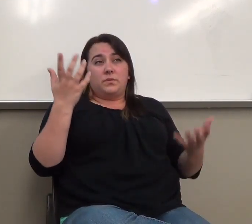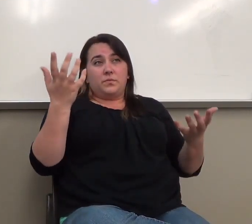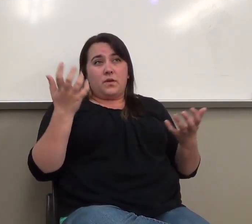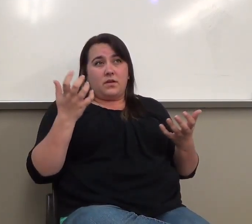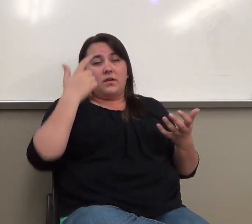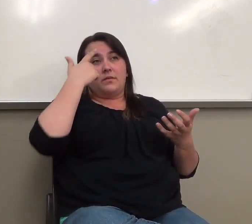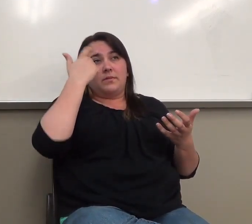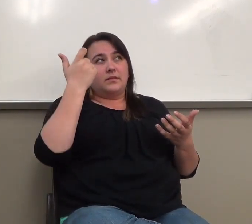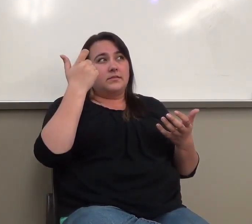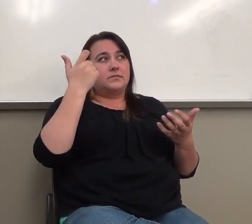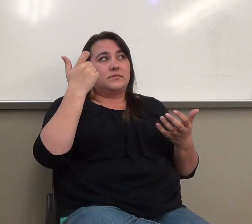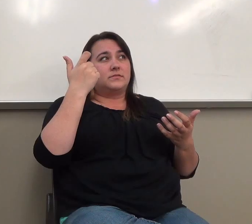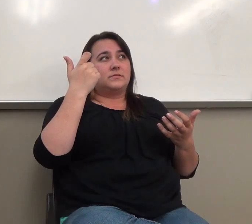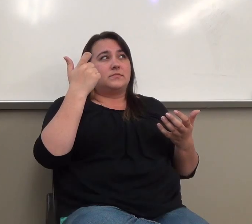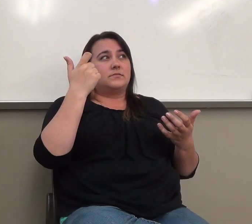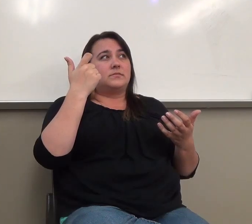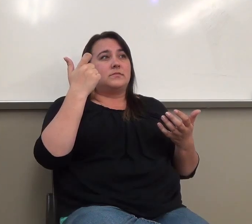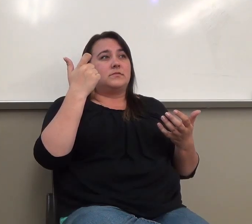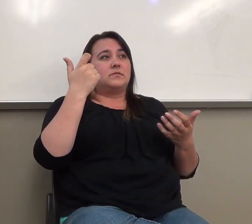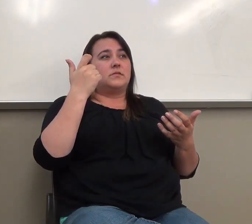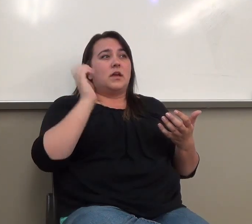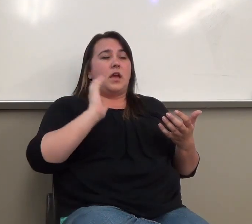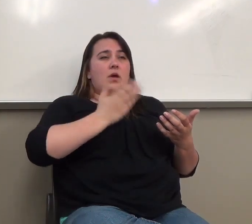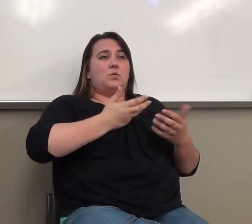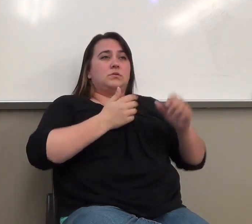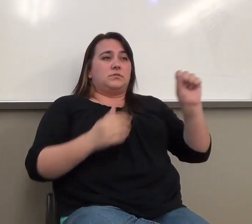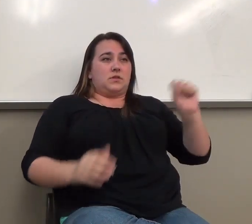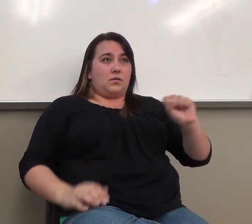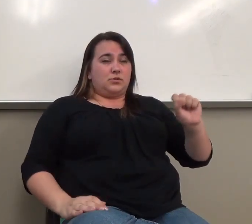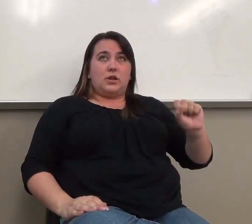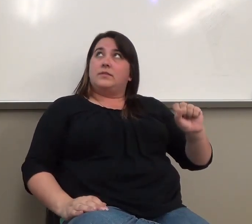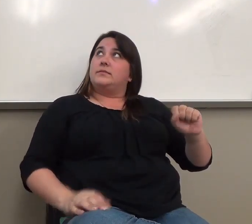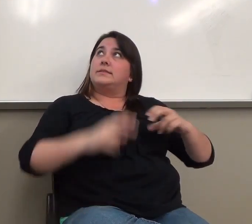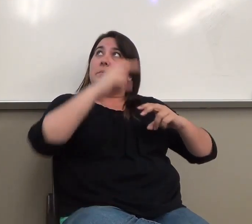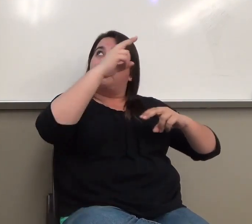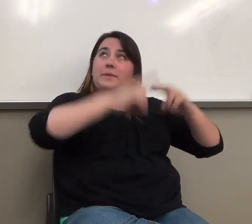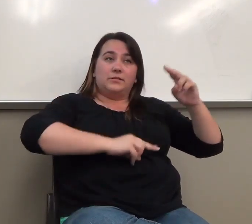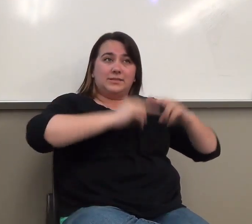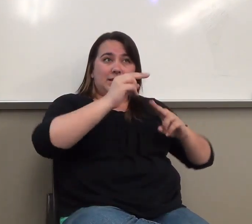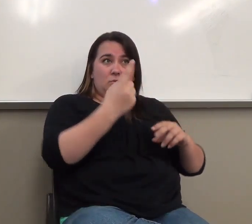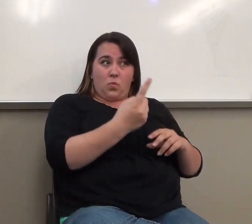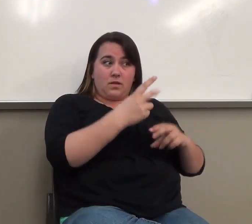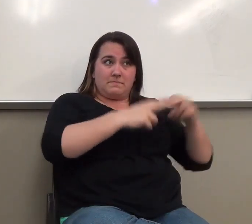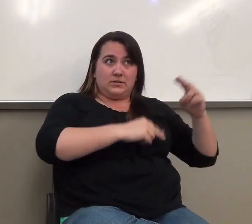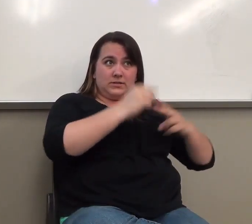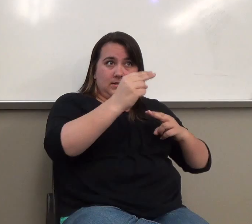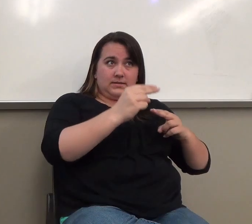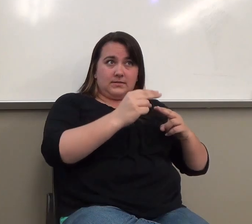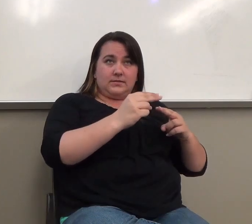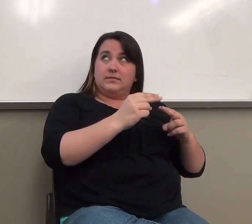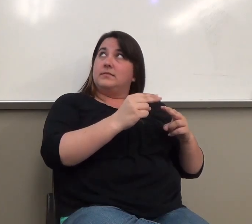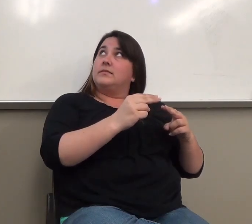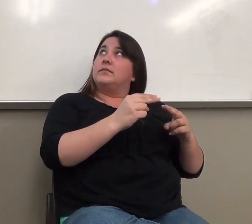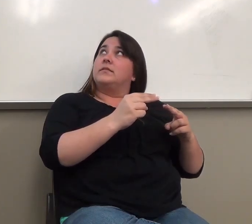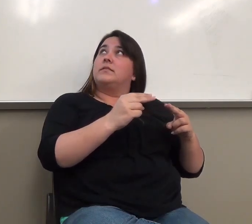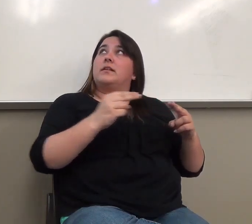what happens in Microsoft Word. And students look at this and they say, I don't know, right? Okay,